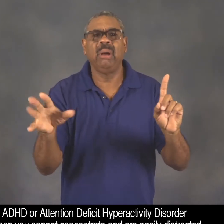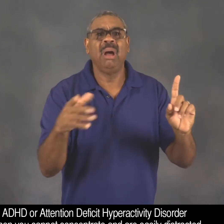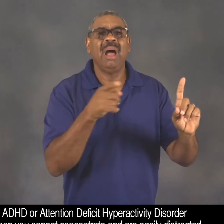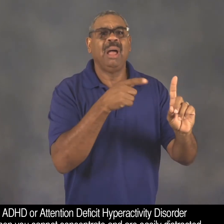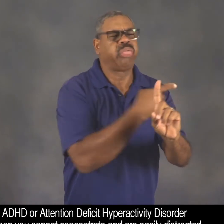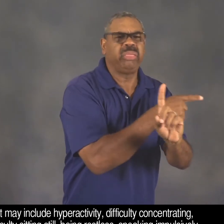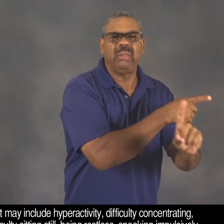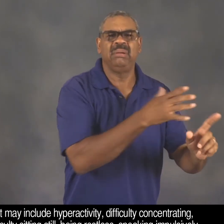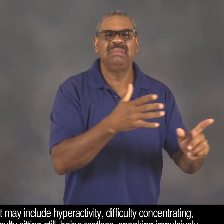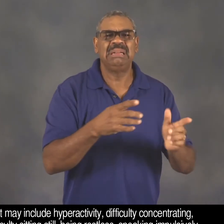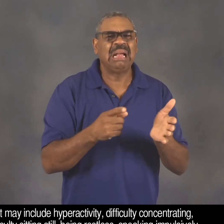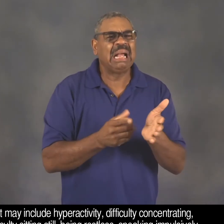easily distracted.